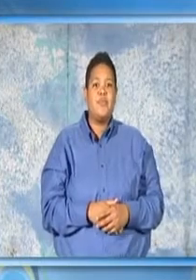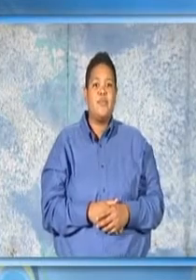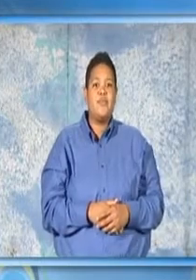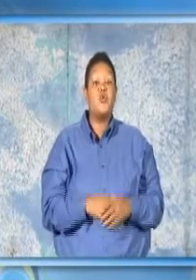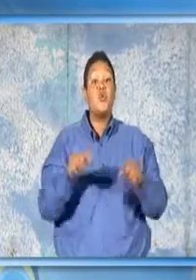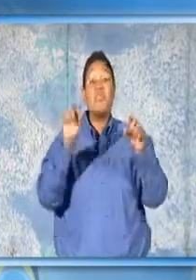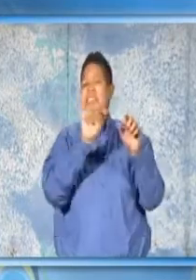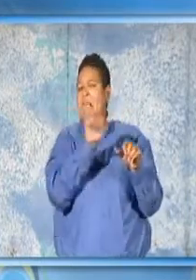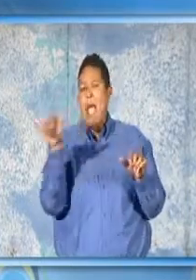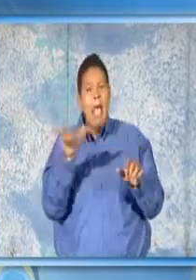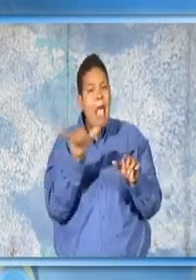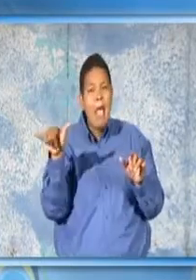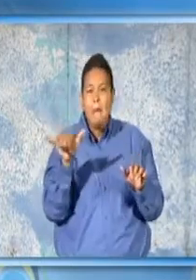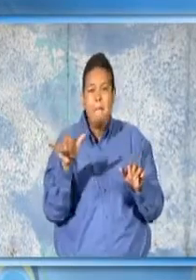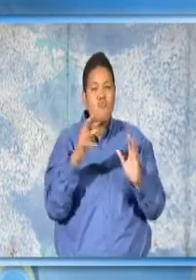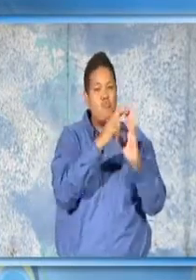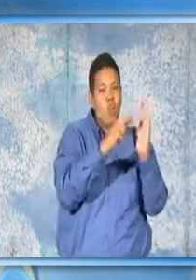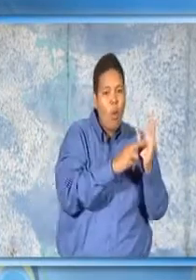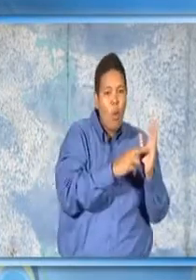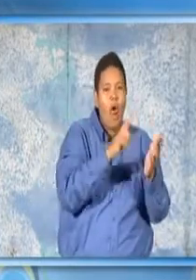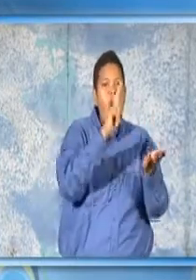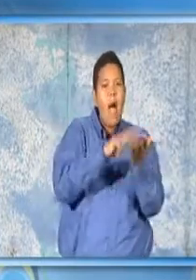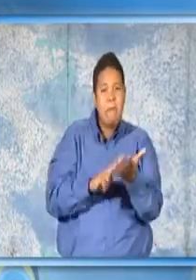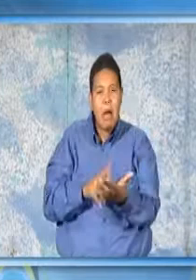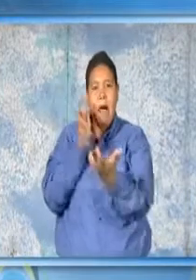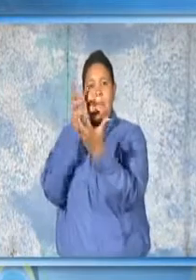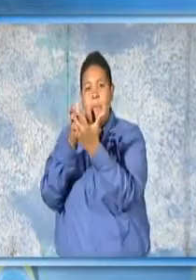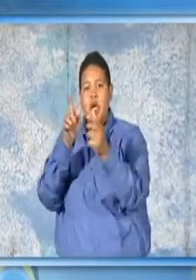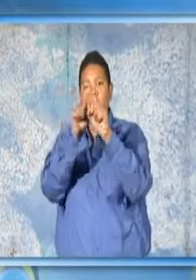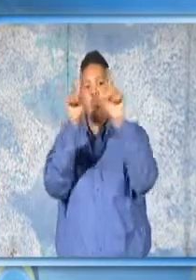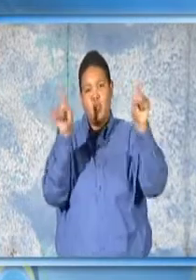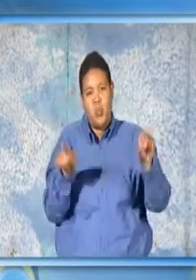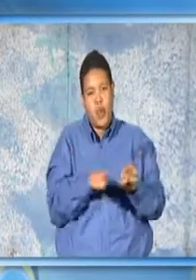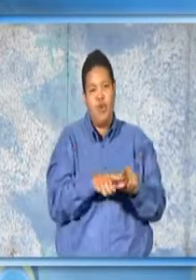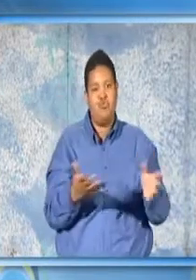The same principle applies to a square-based pyramid.